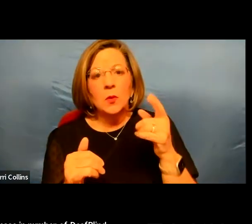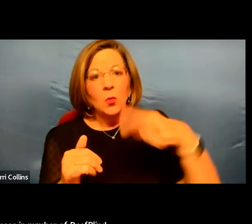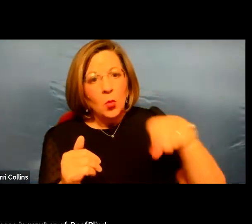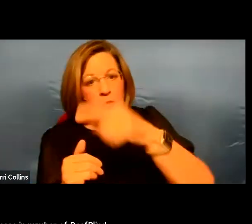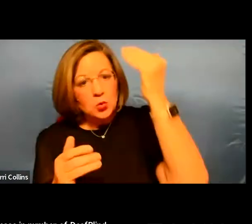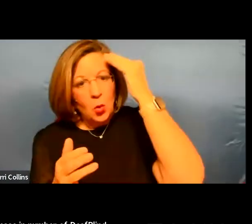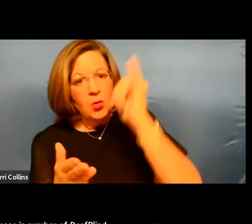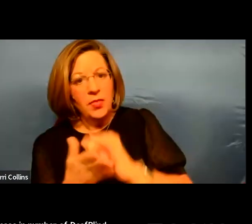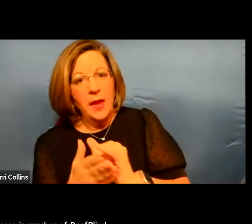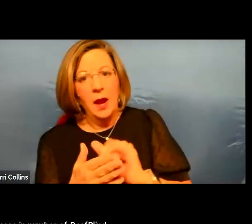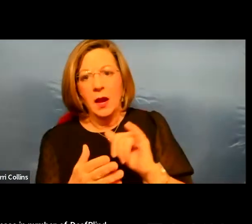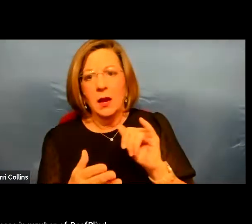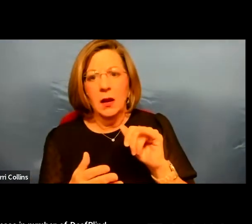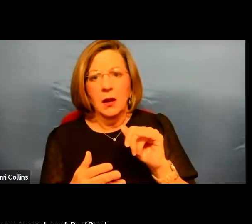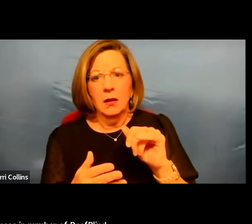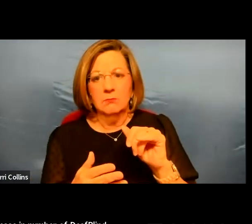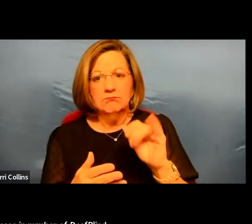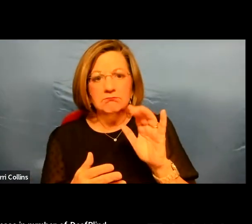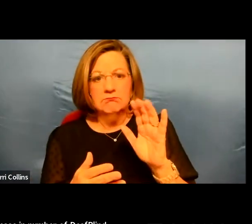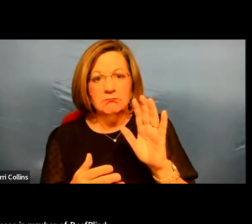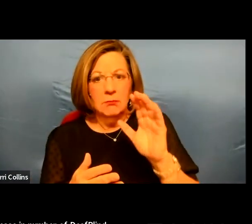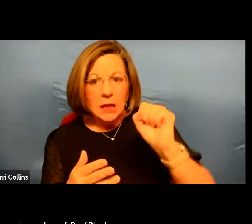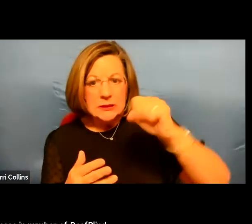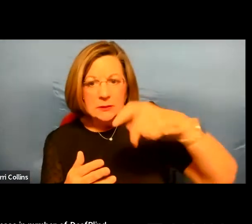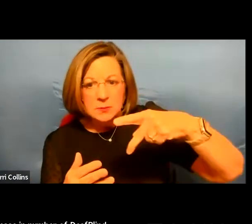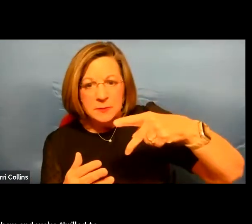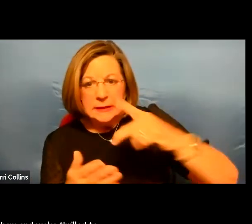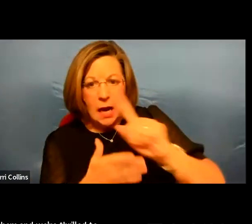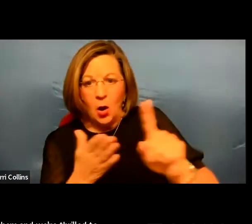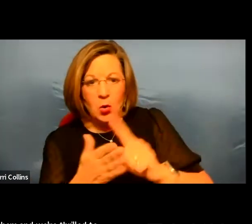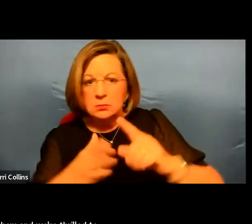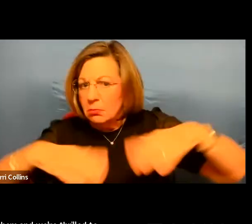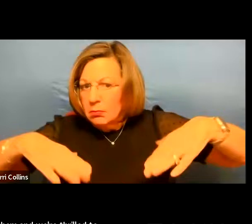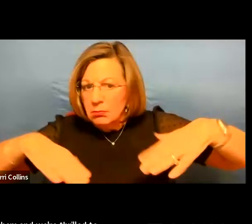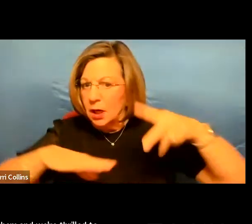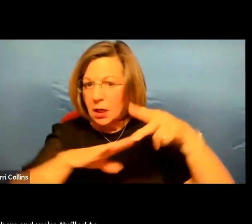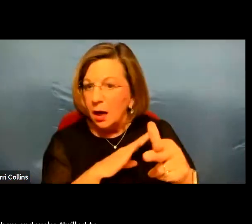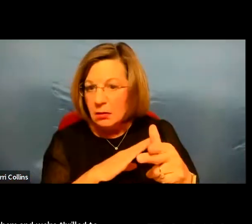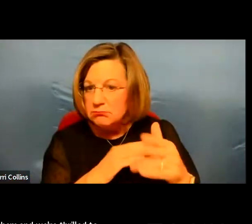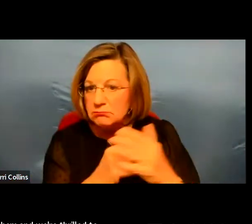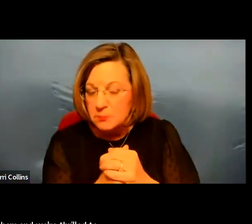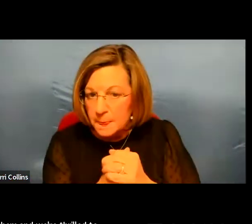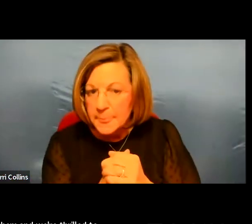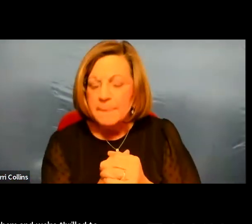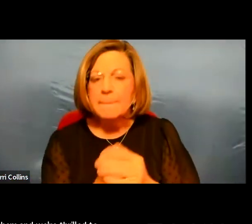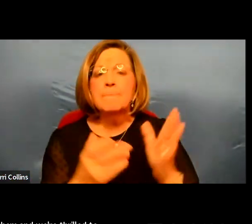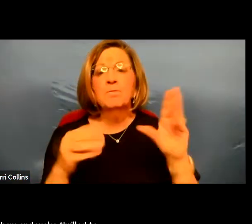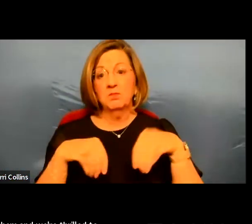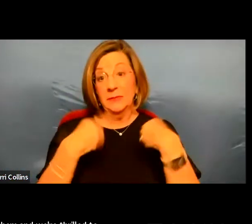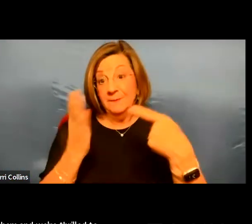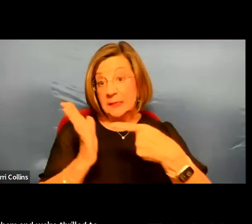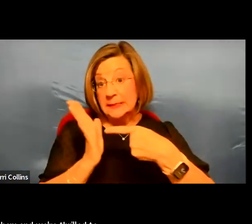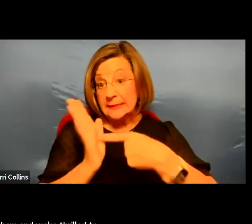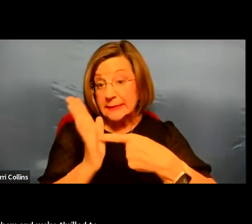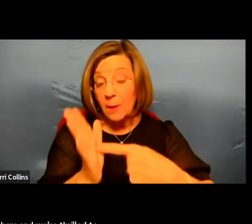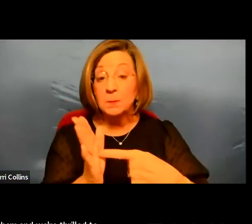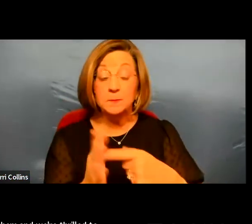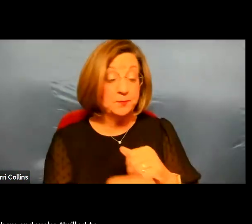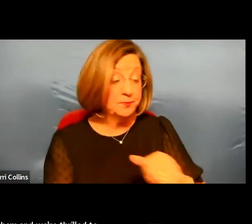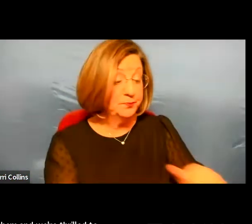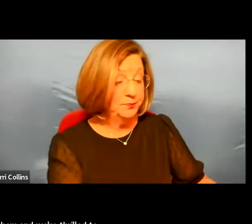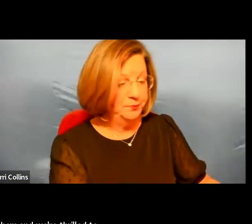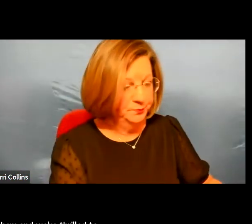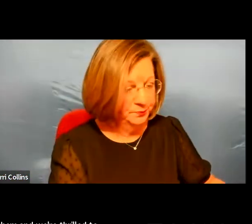them here. But at the same time, we want you to know that the SSP hours have not been